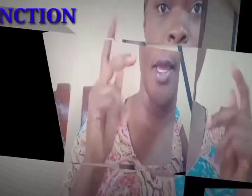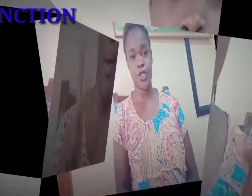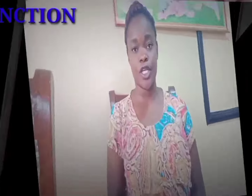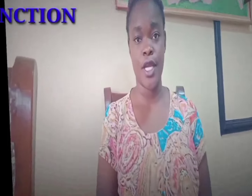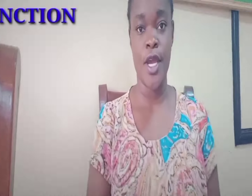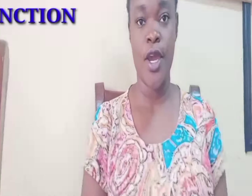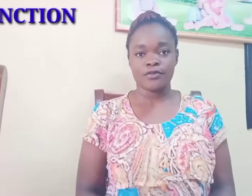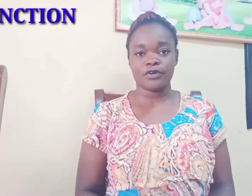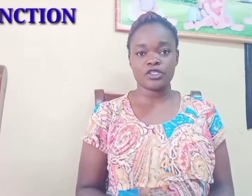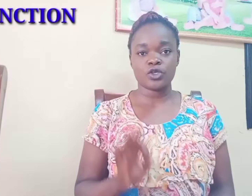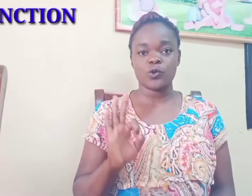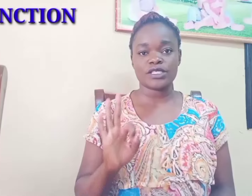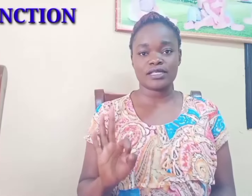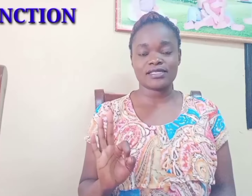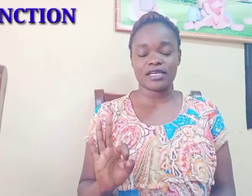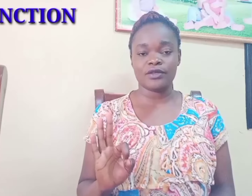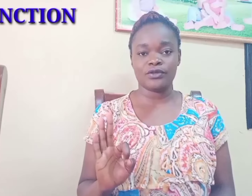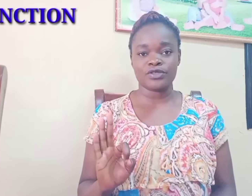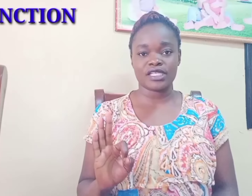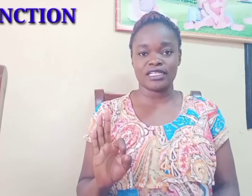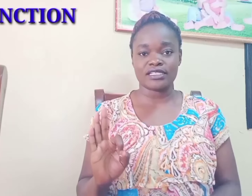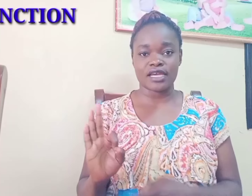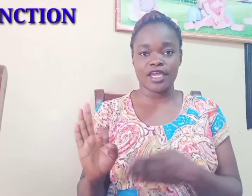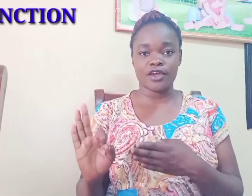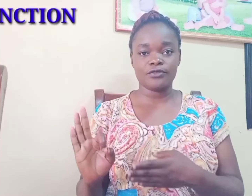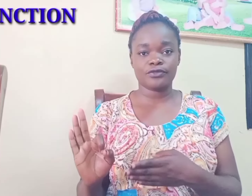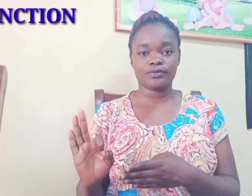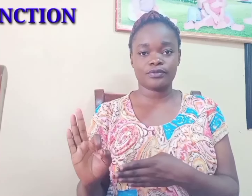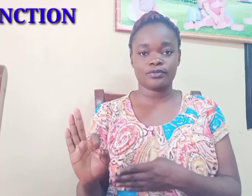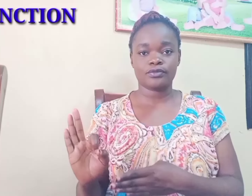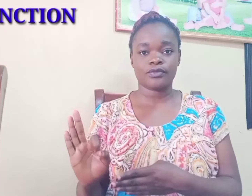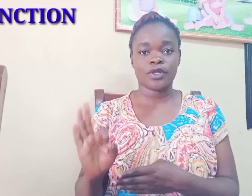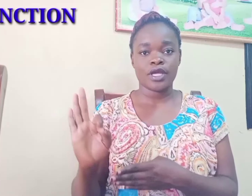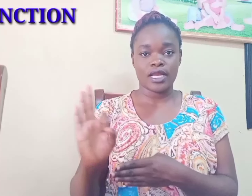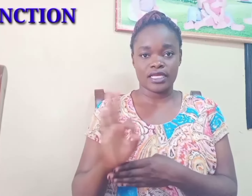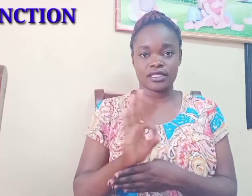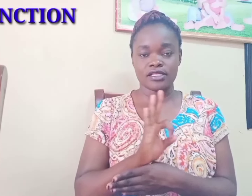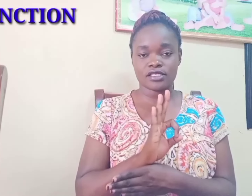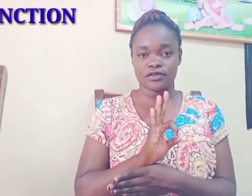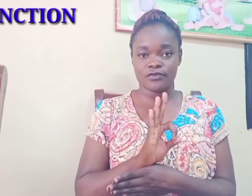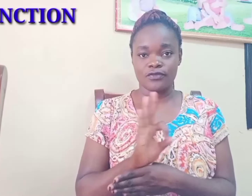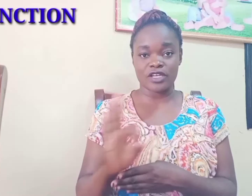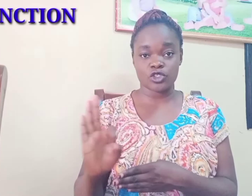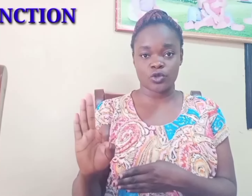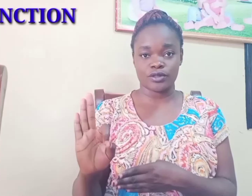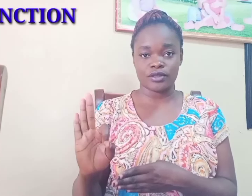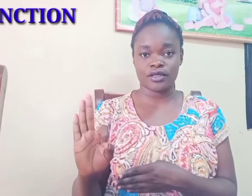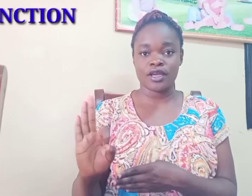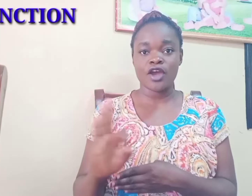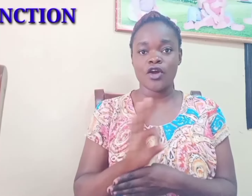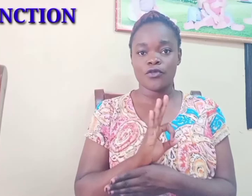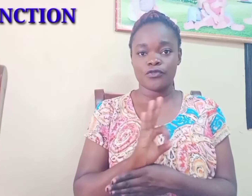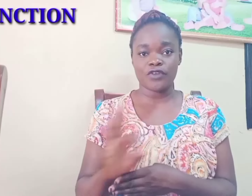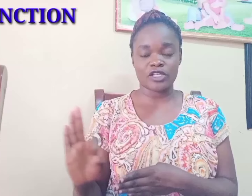function. Function we shall sign using letter F, like this. Function,